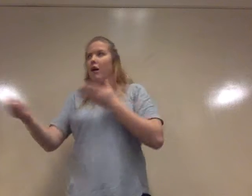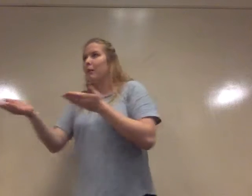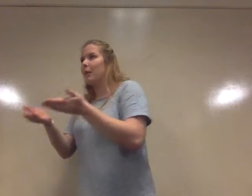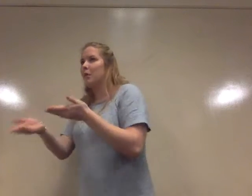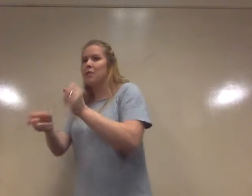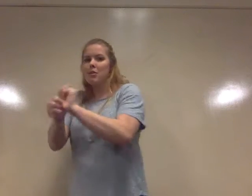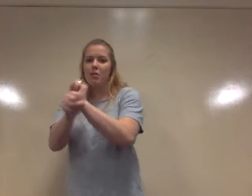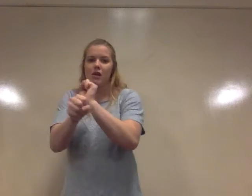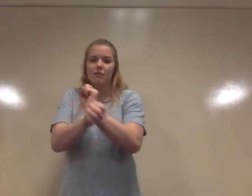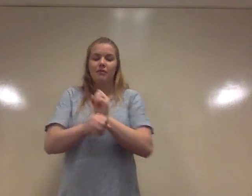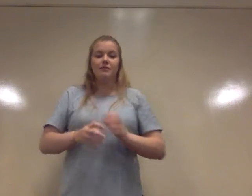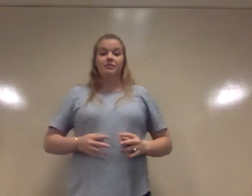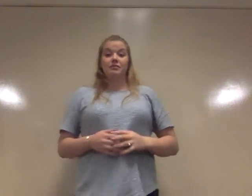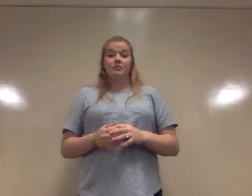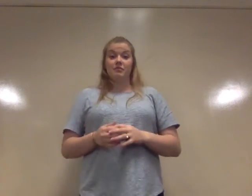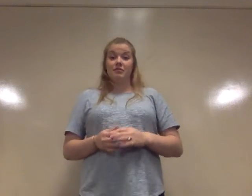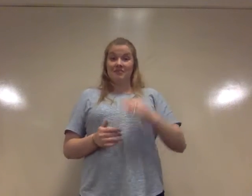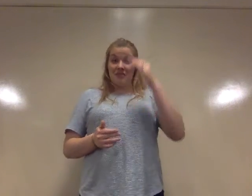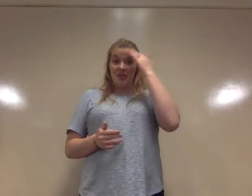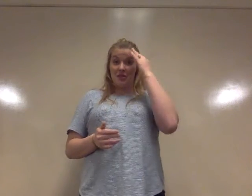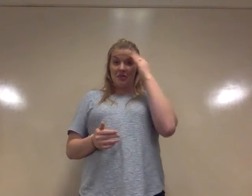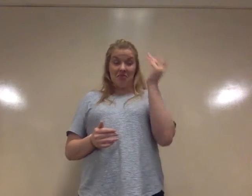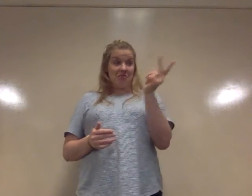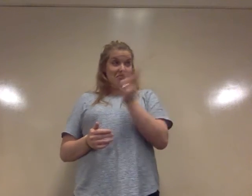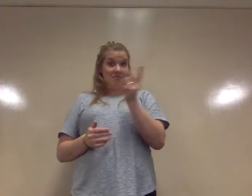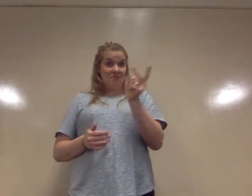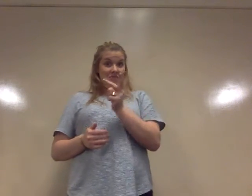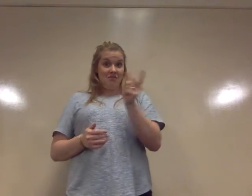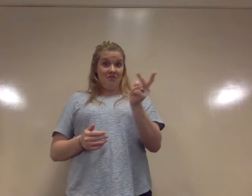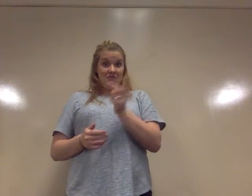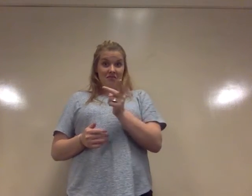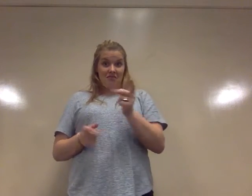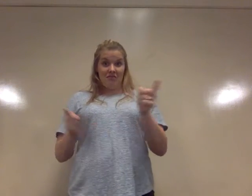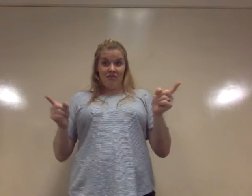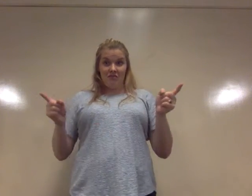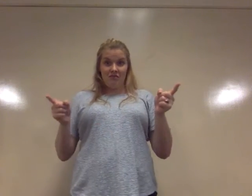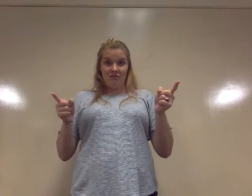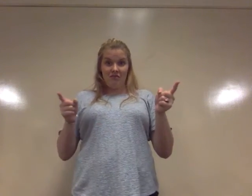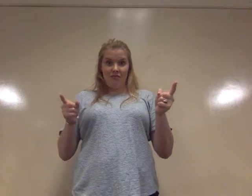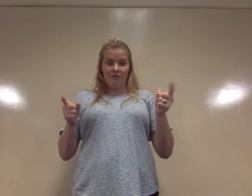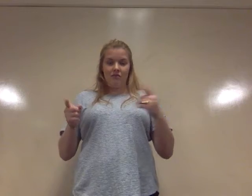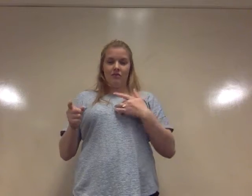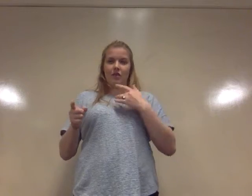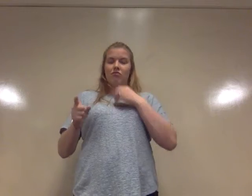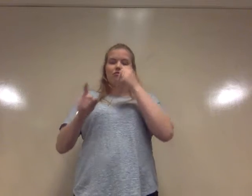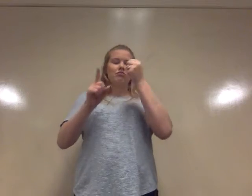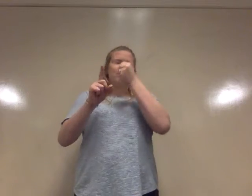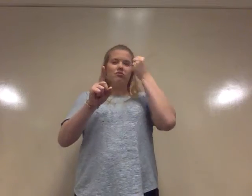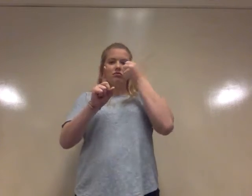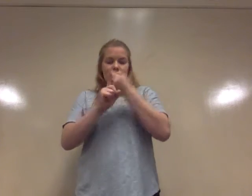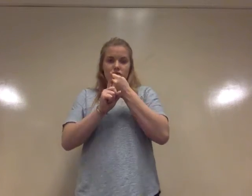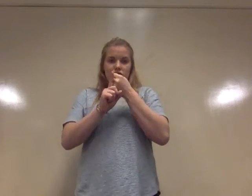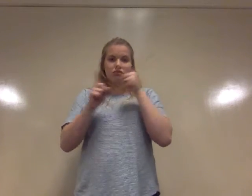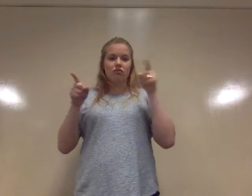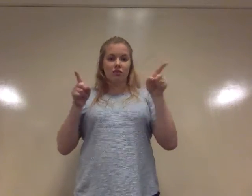Although they didn't know each other yet, farm life had a deep and lasting influence on both Campbell and Esselstyn. To make it